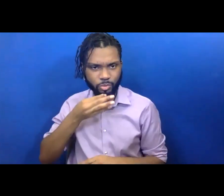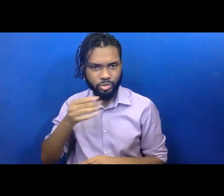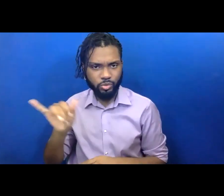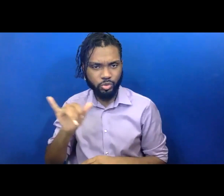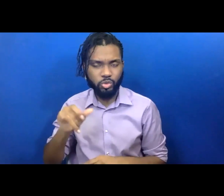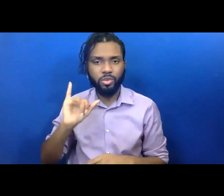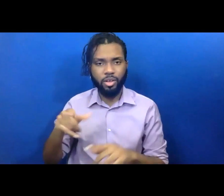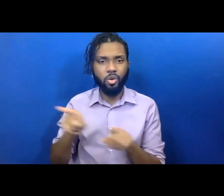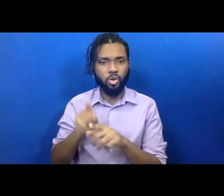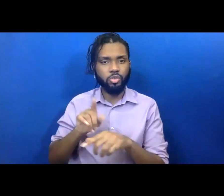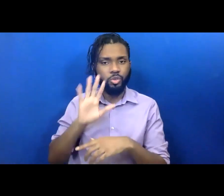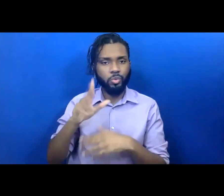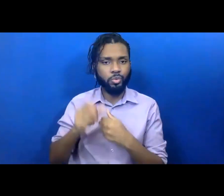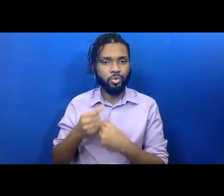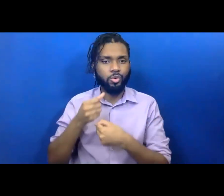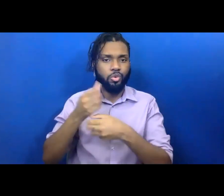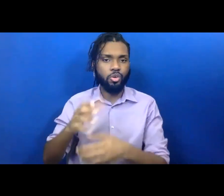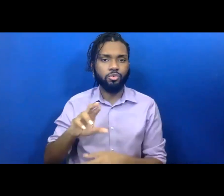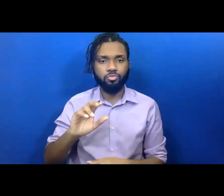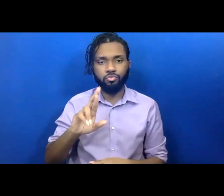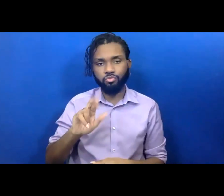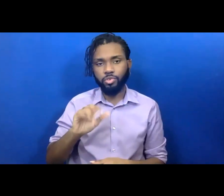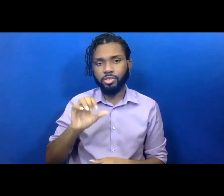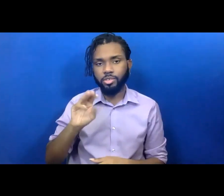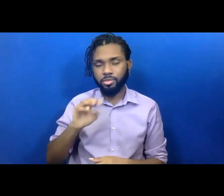racist structures, and they need to stop.